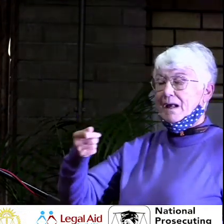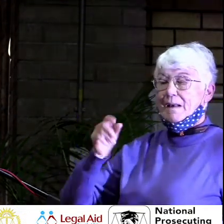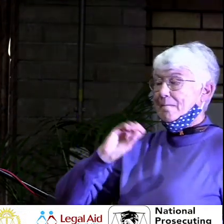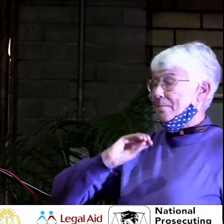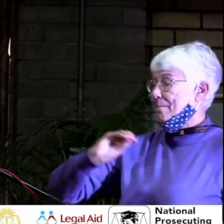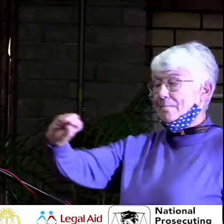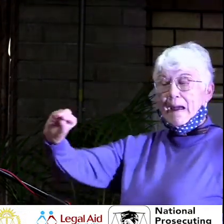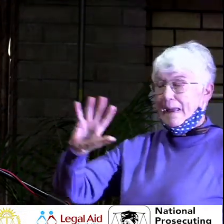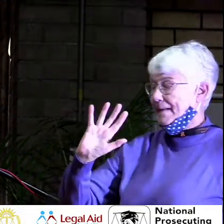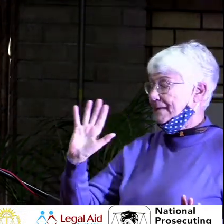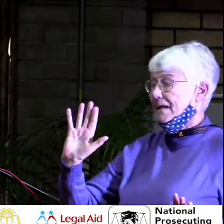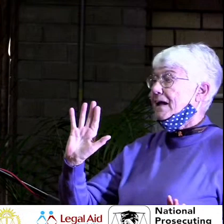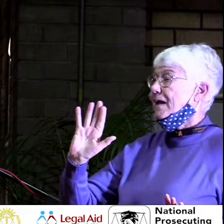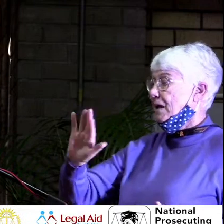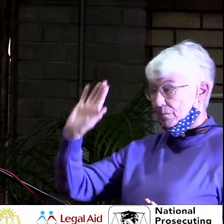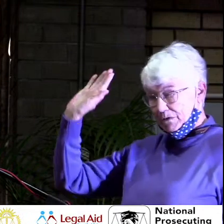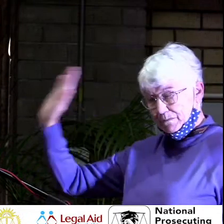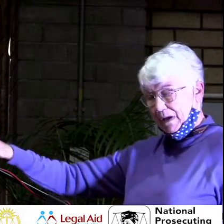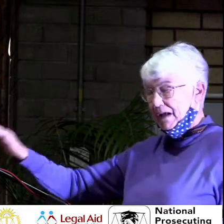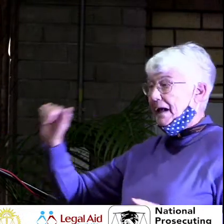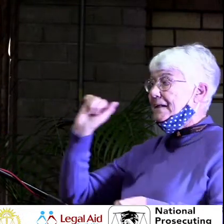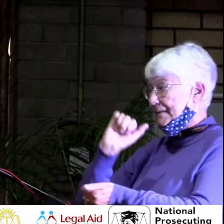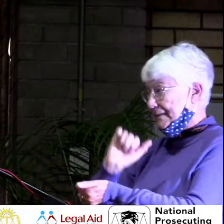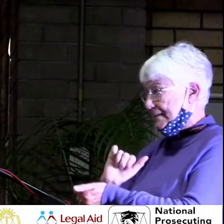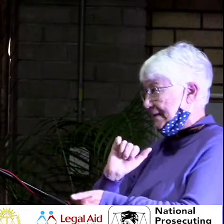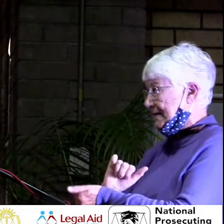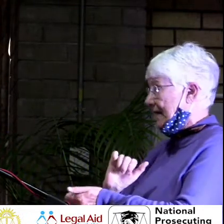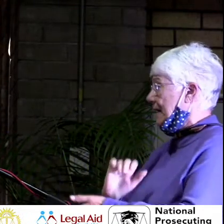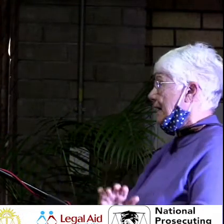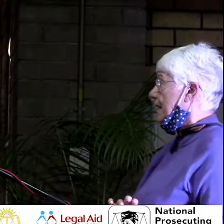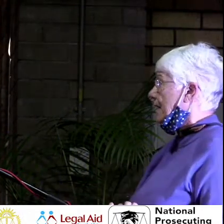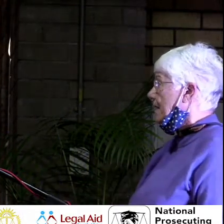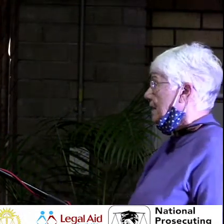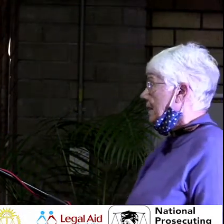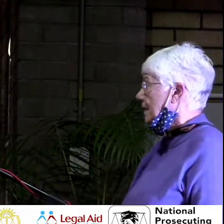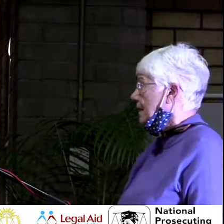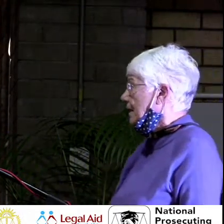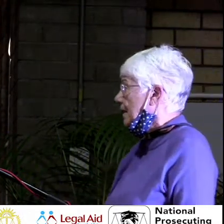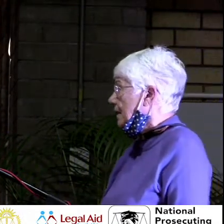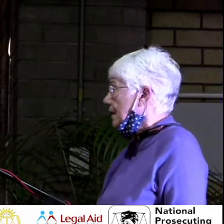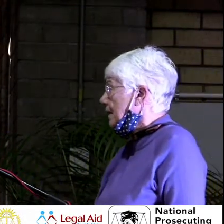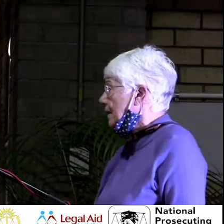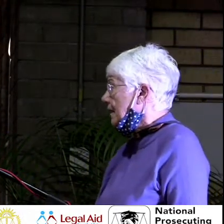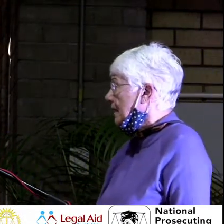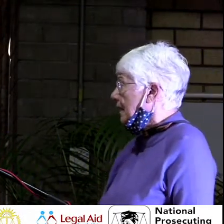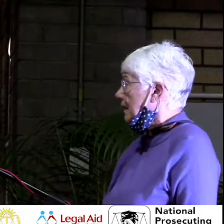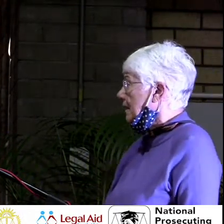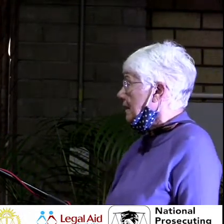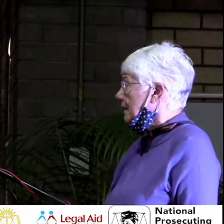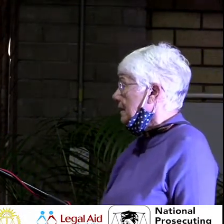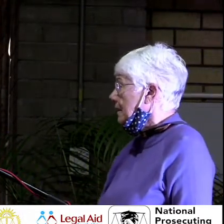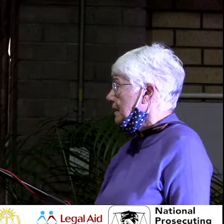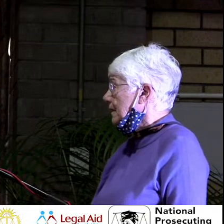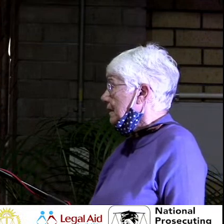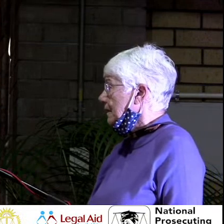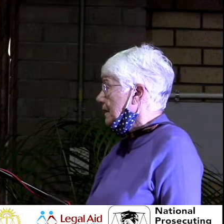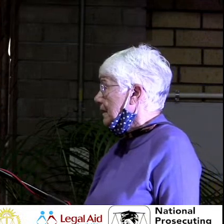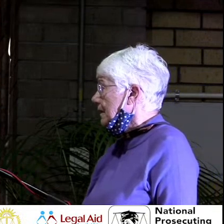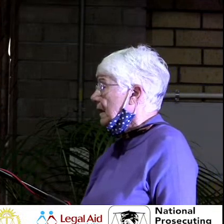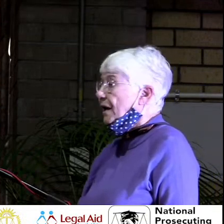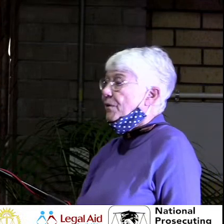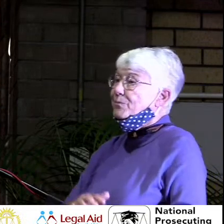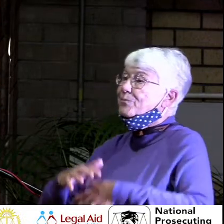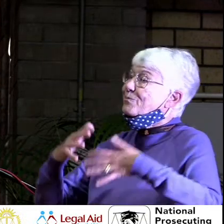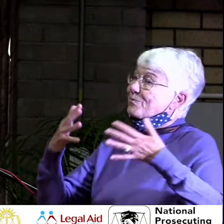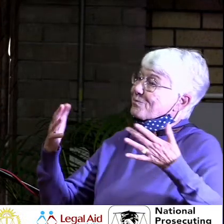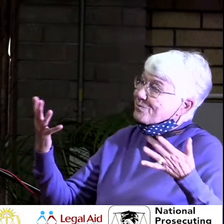bail, but remember, it's not going to be the protests that cause the person not to get bail. It's going to be the judicial officer,